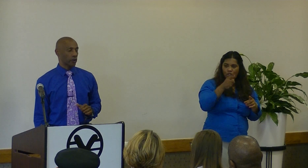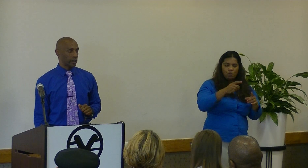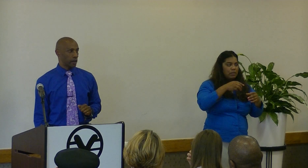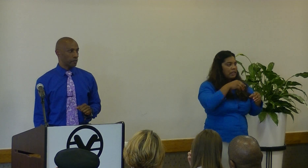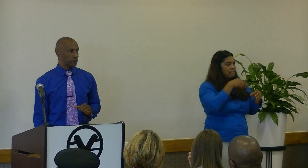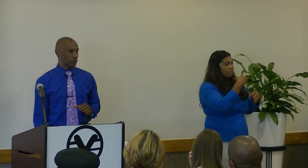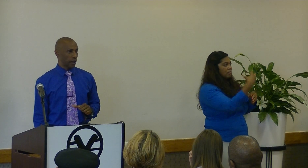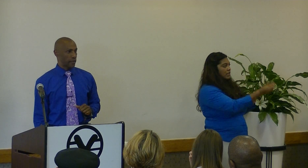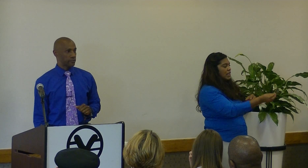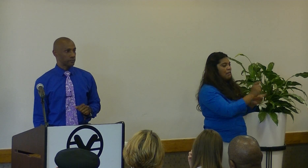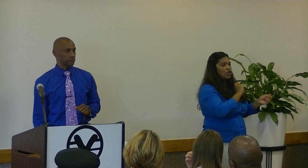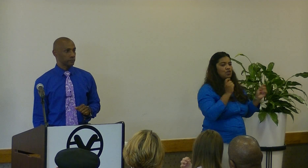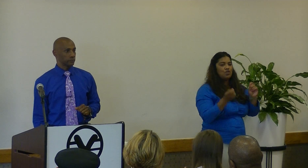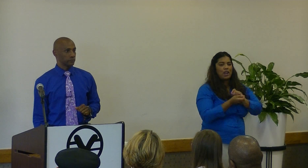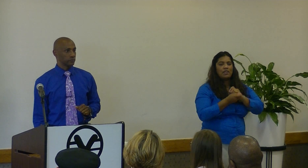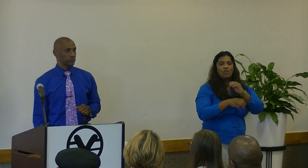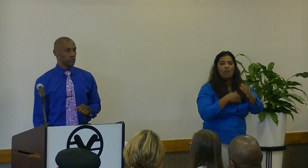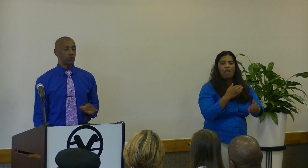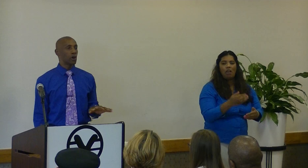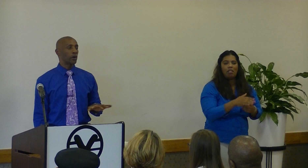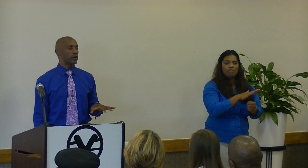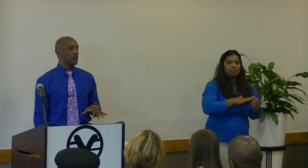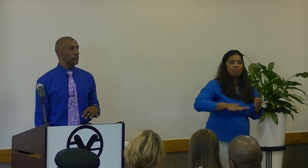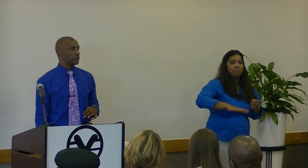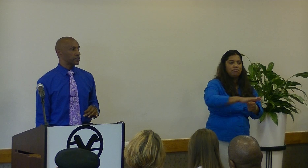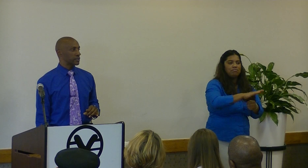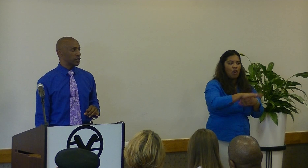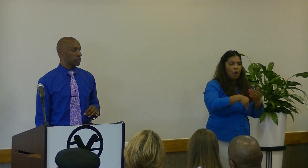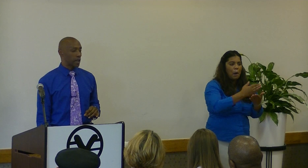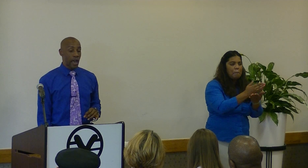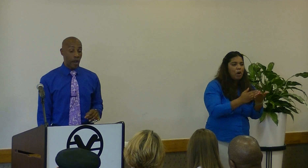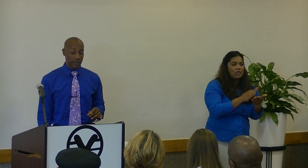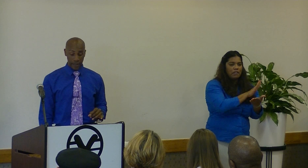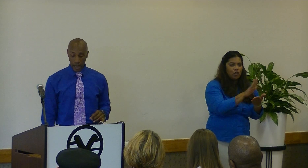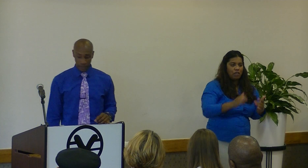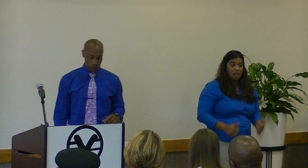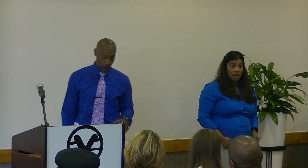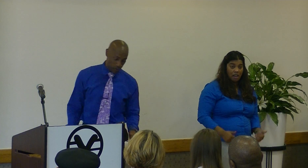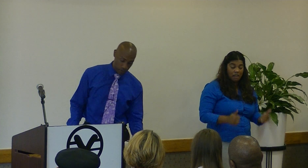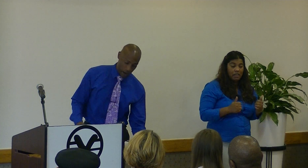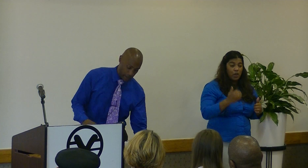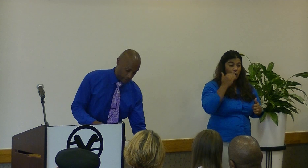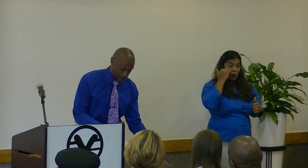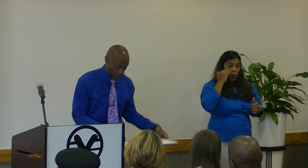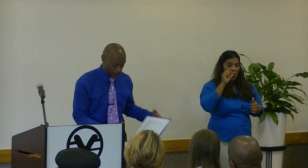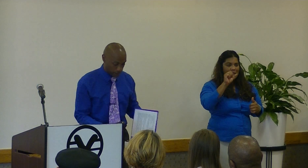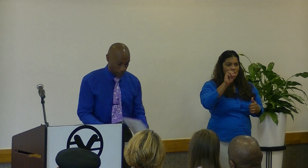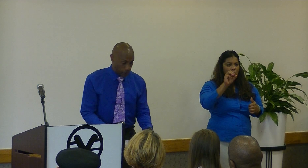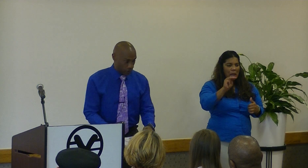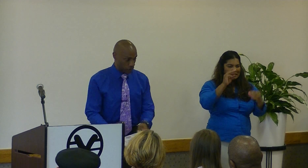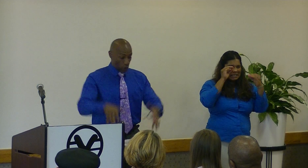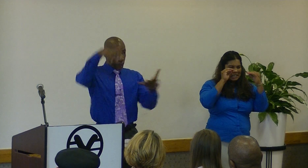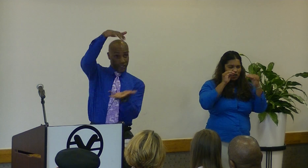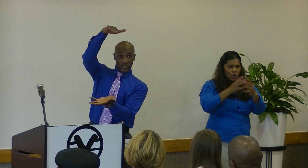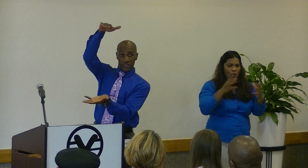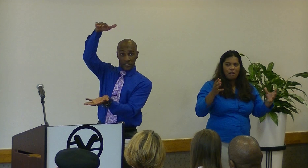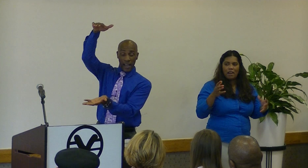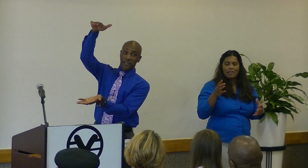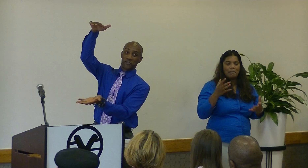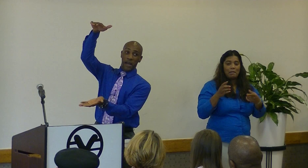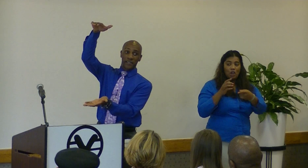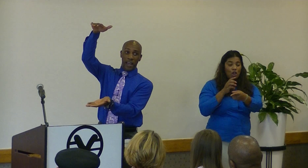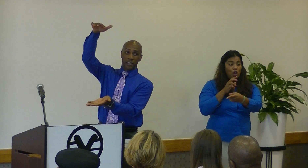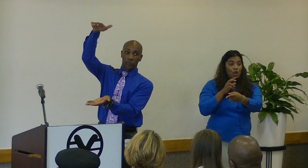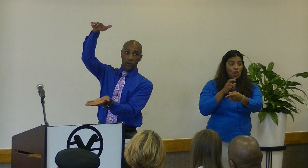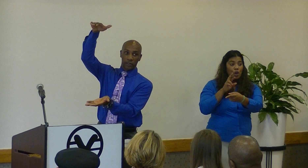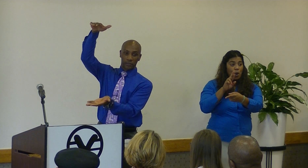every area of your life. You know enough of this teaching. How many times has Reverend Brian said, So this is the